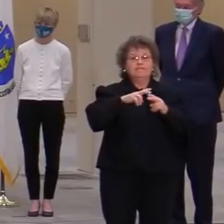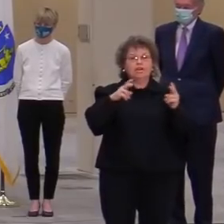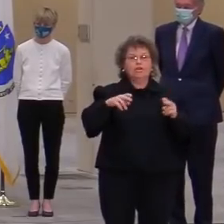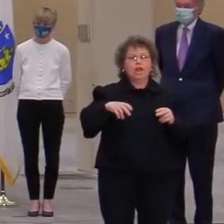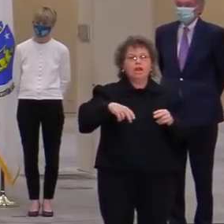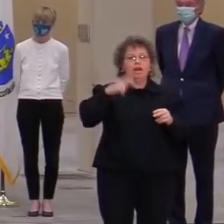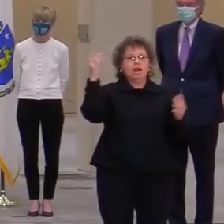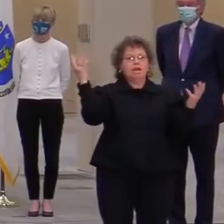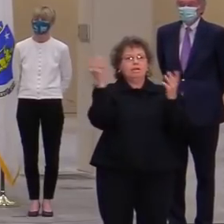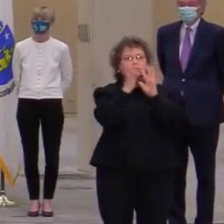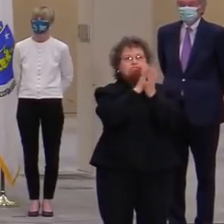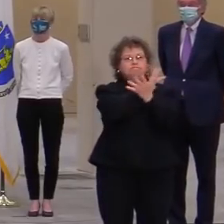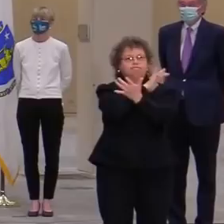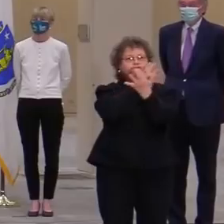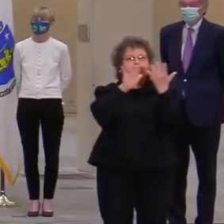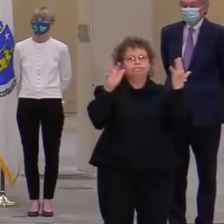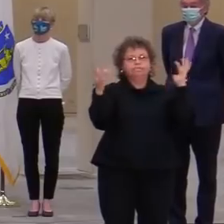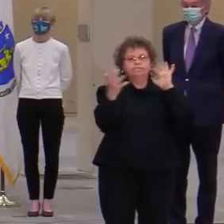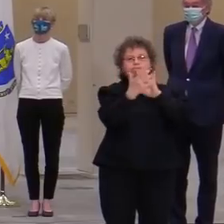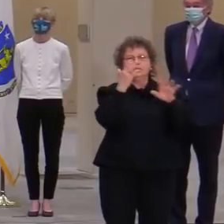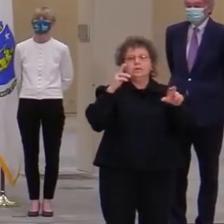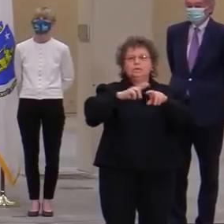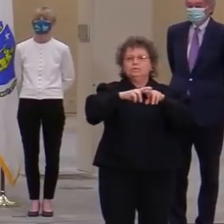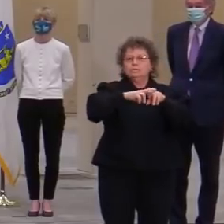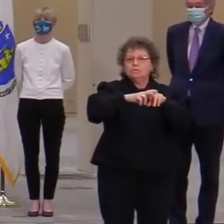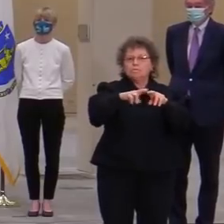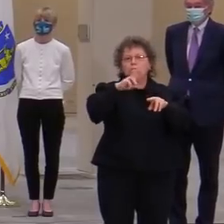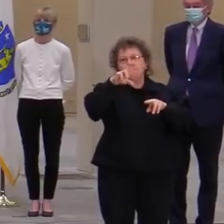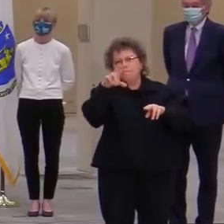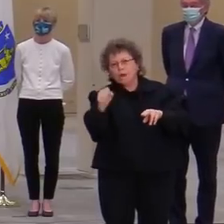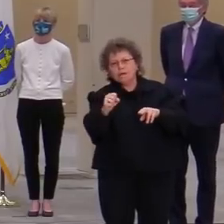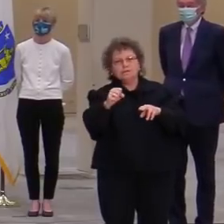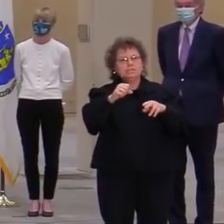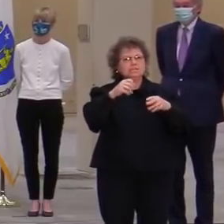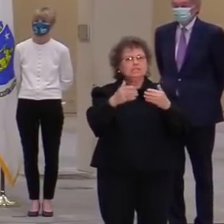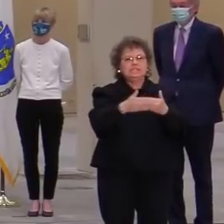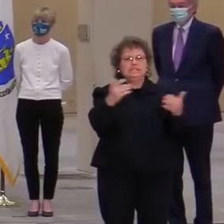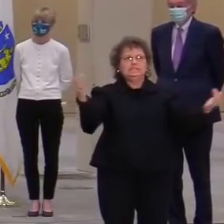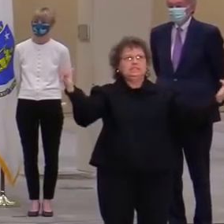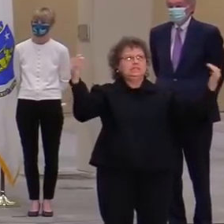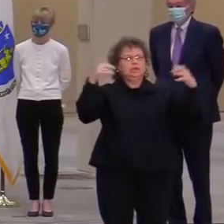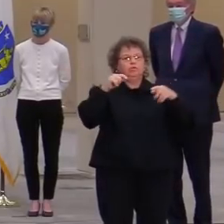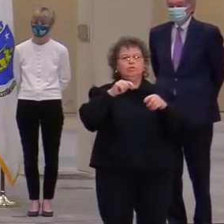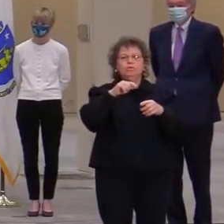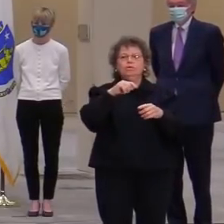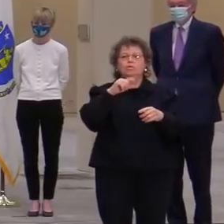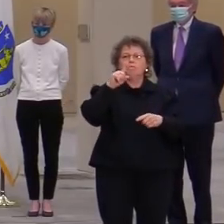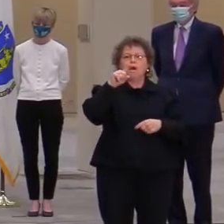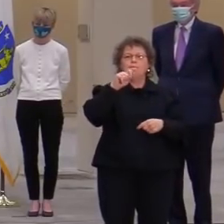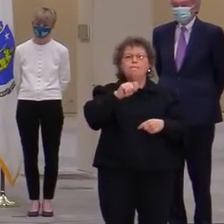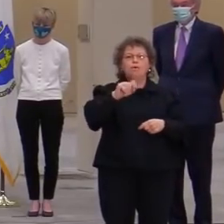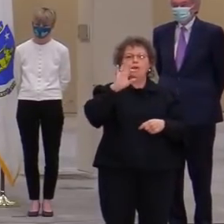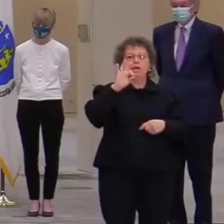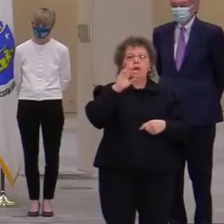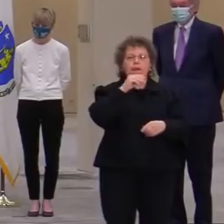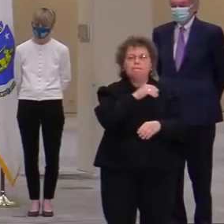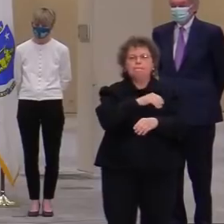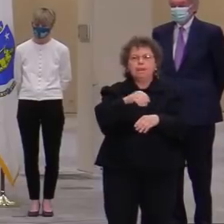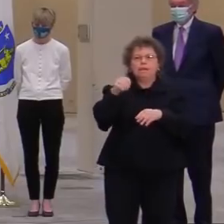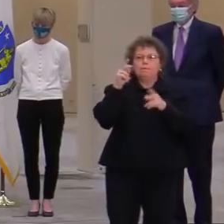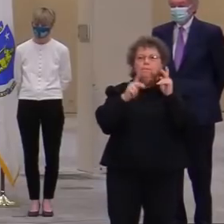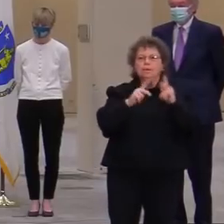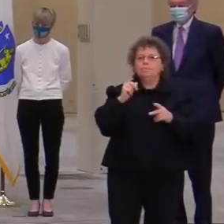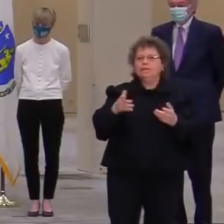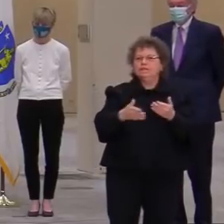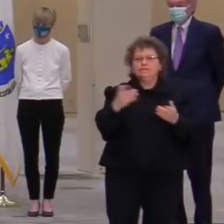area and provides great mass transit and access to over 1.9 million people in the Commonwealth. This